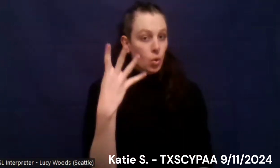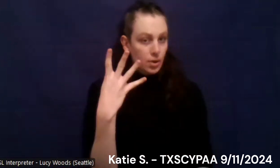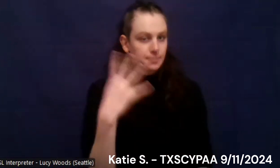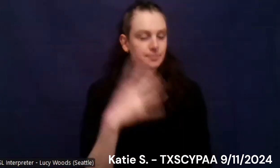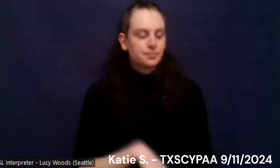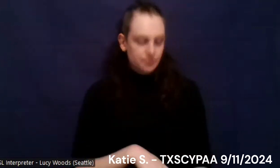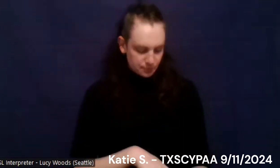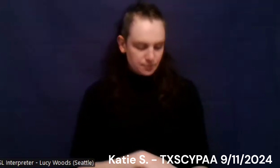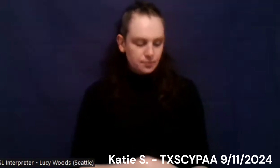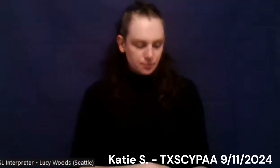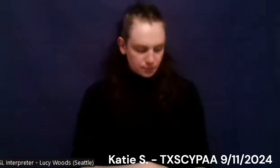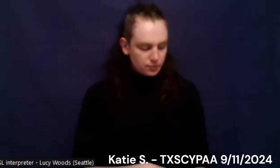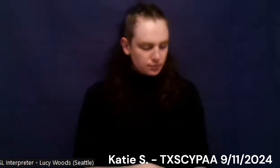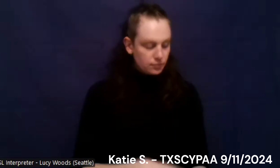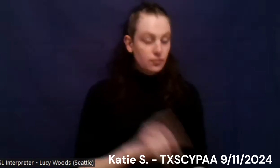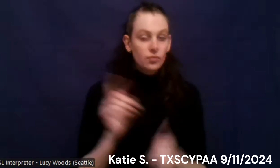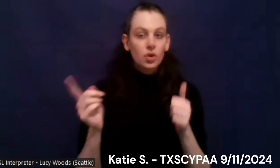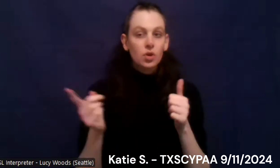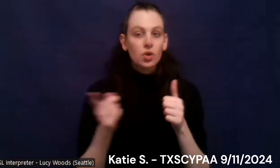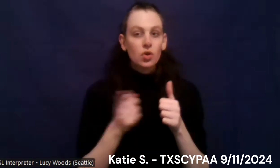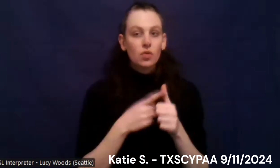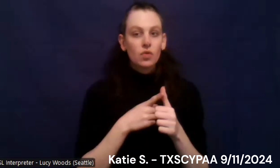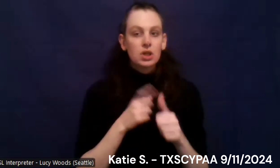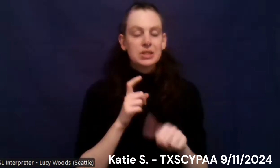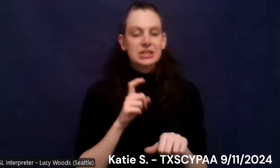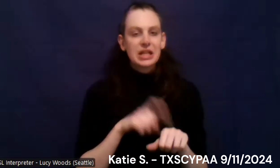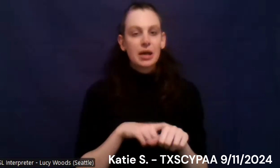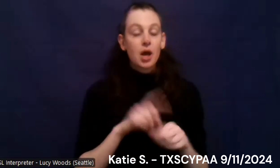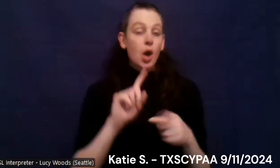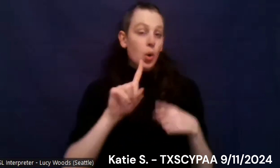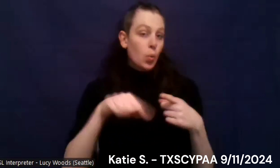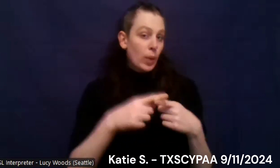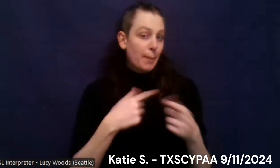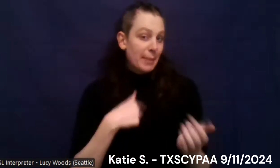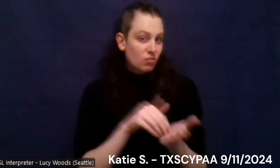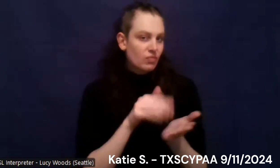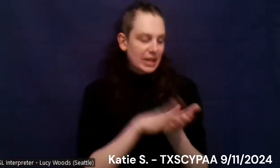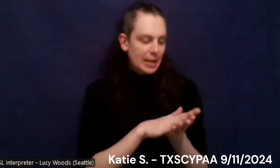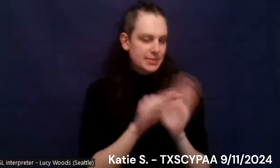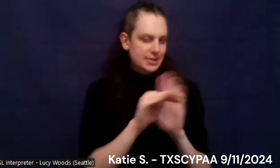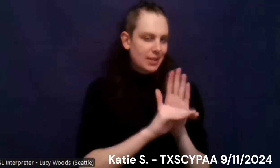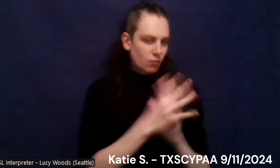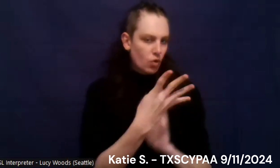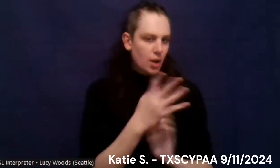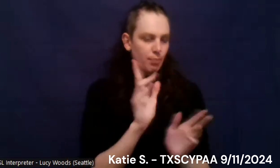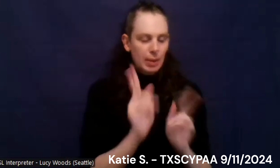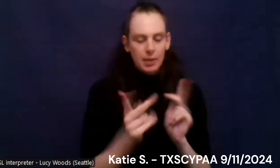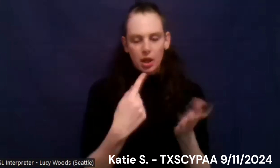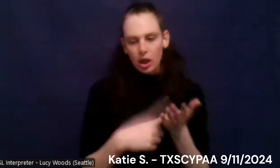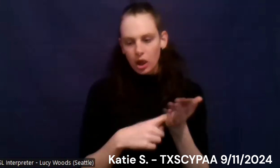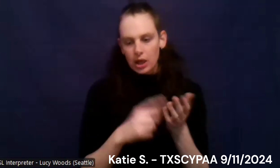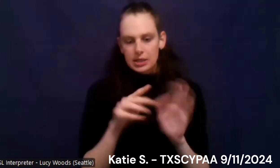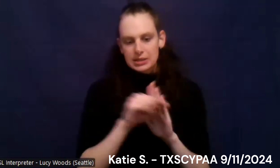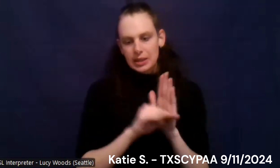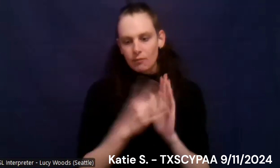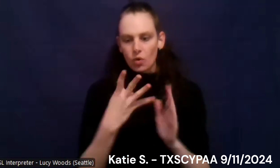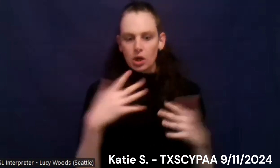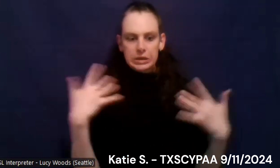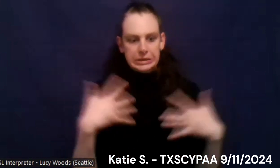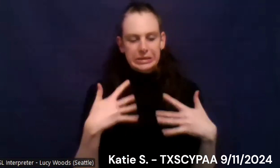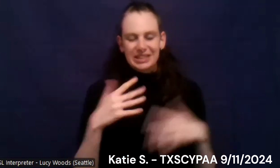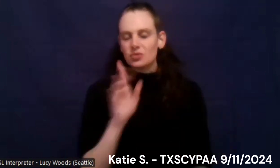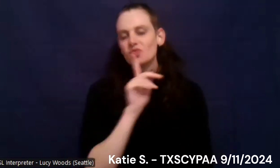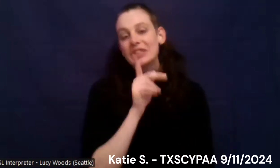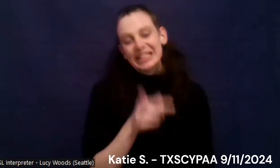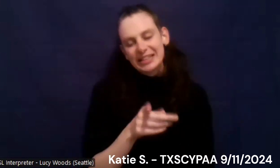I the first time I when I relapsed, I was on step four, right? And people talk about how scary step four is It's really not.